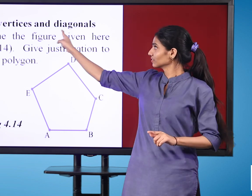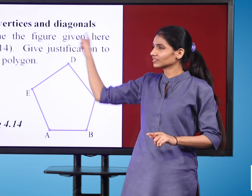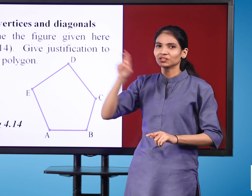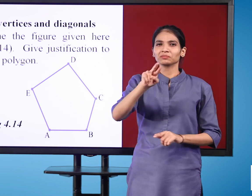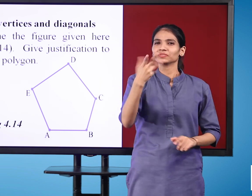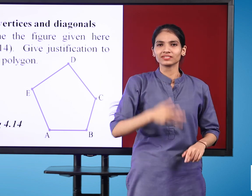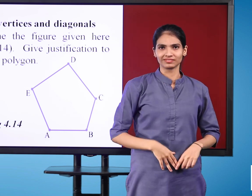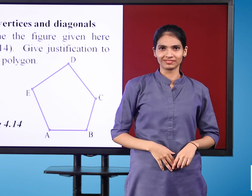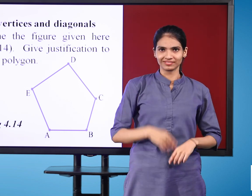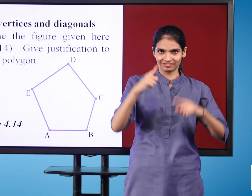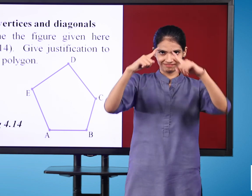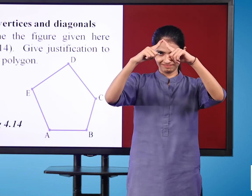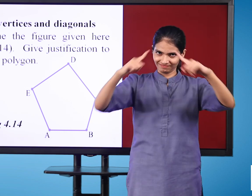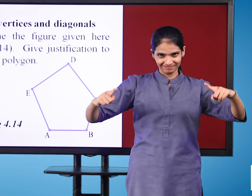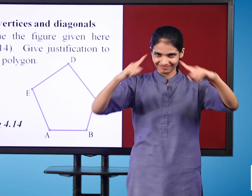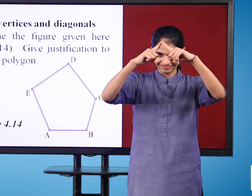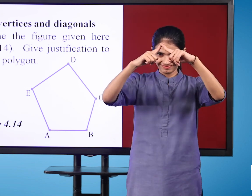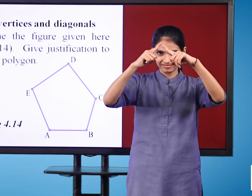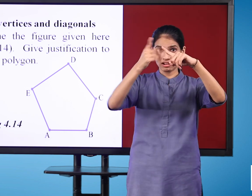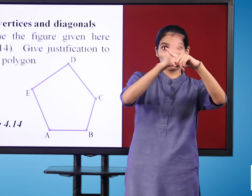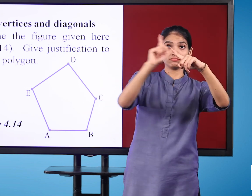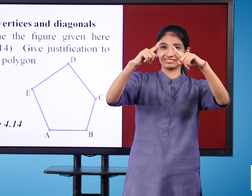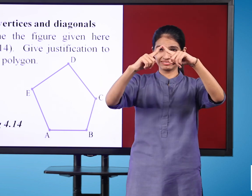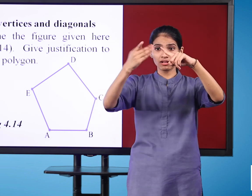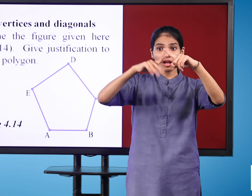and diagonals. Examine the figure given here.